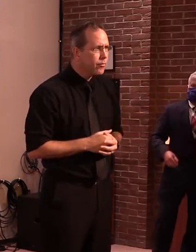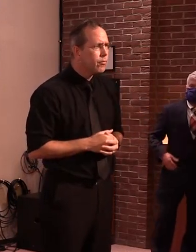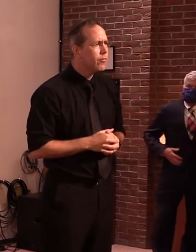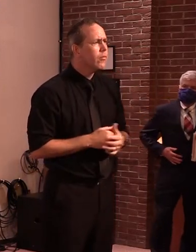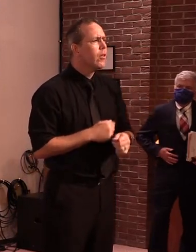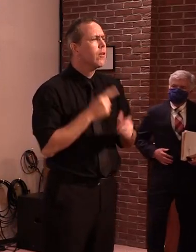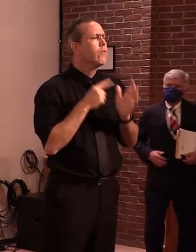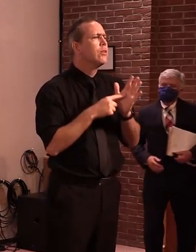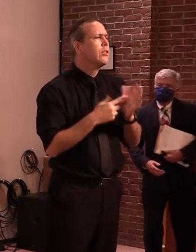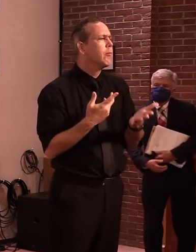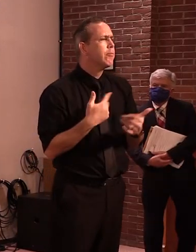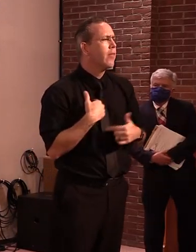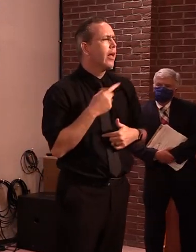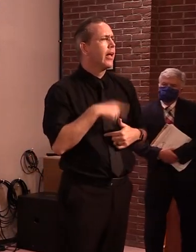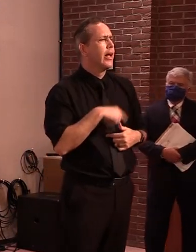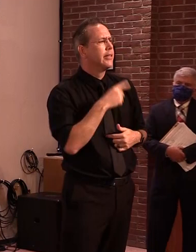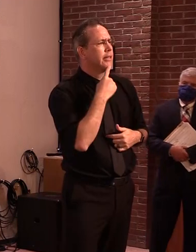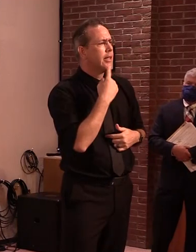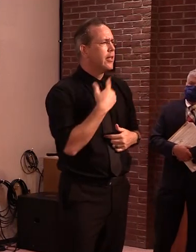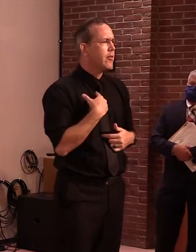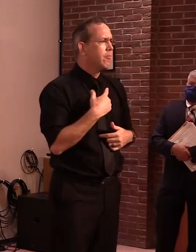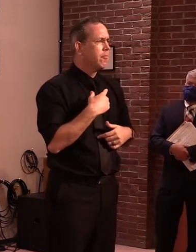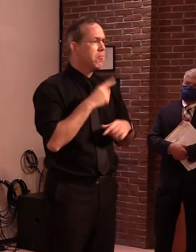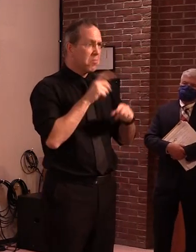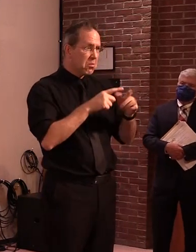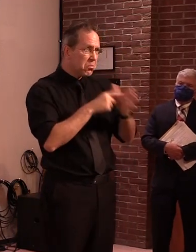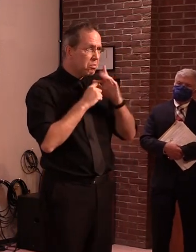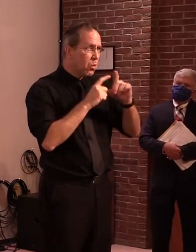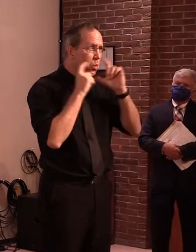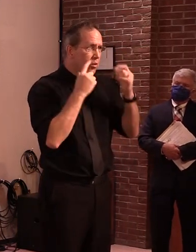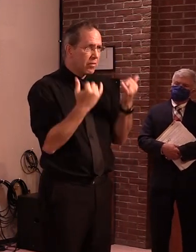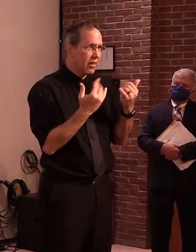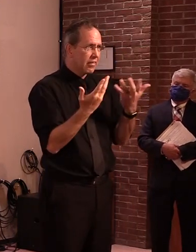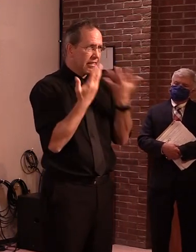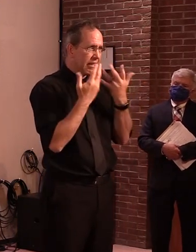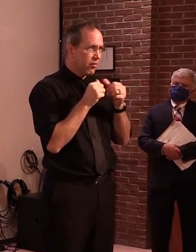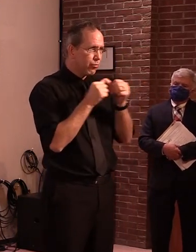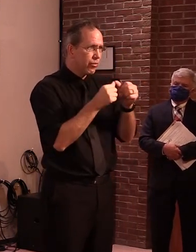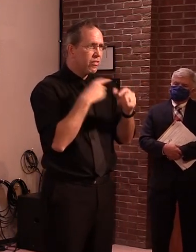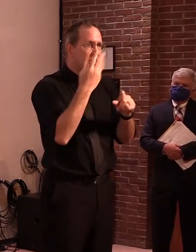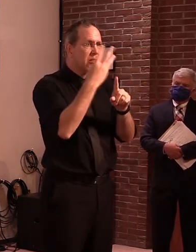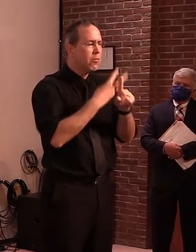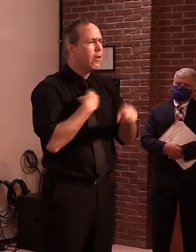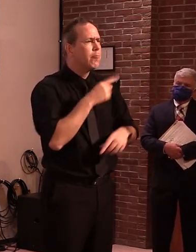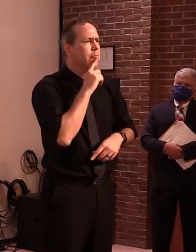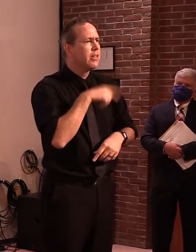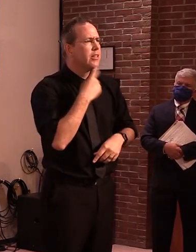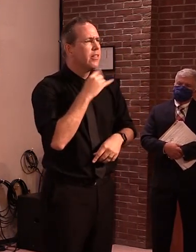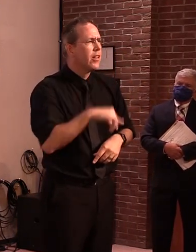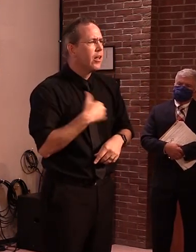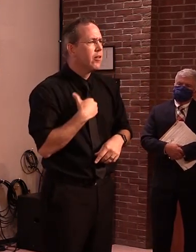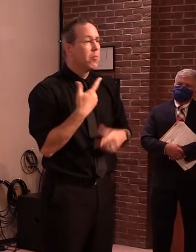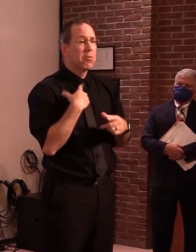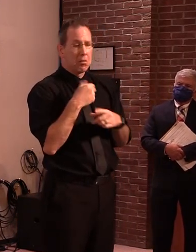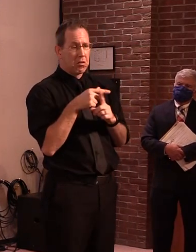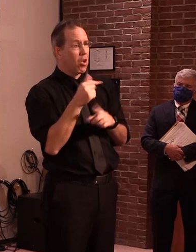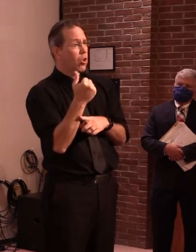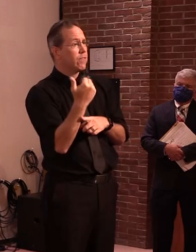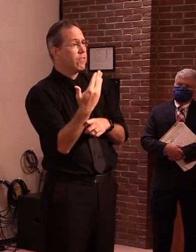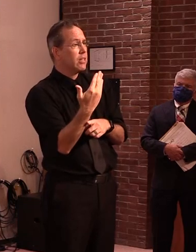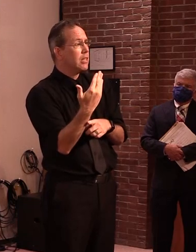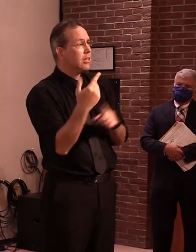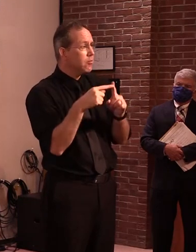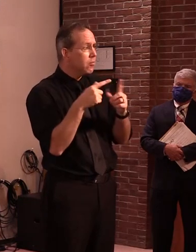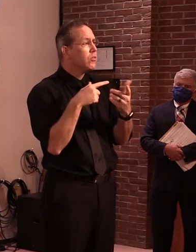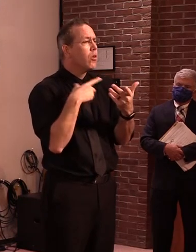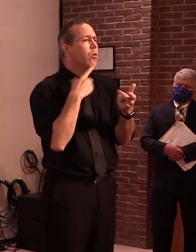I couldn't say you'd have to have a mask mandate for the next 6 months. It can only go throughout the period of the executive